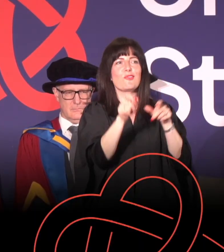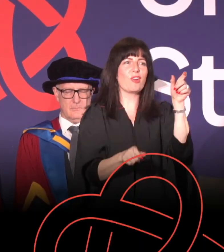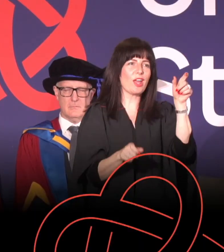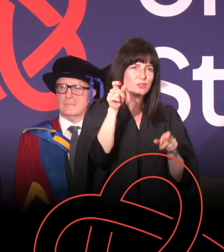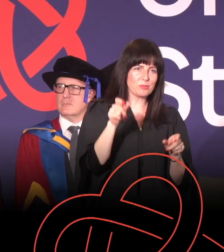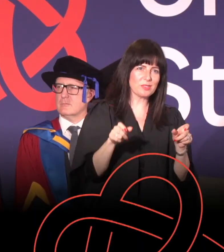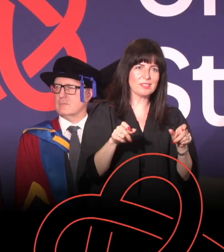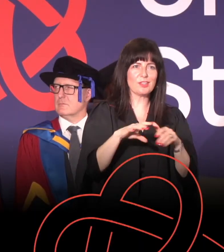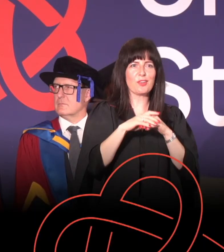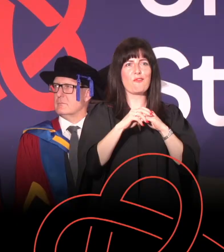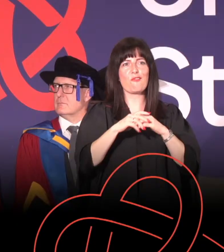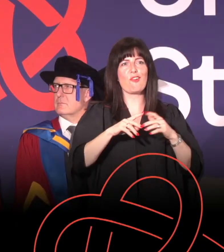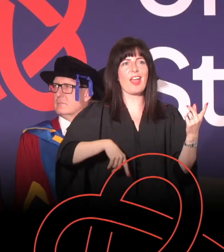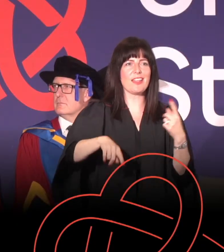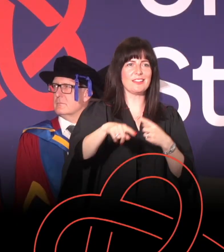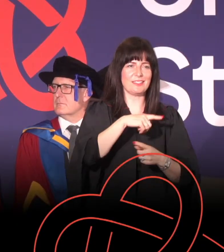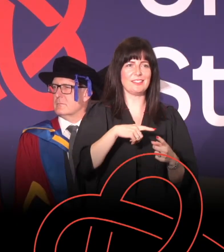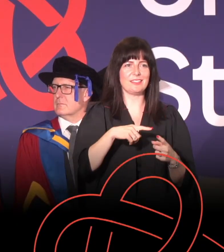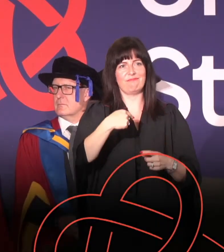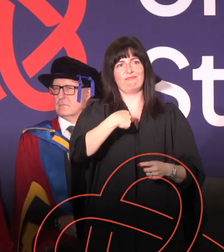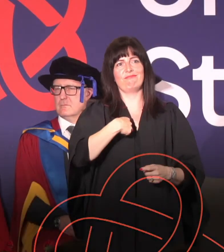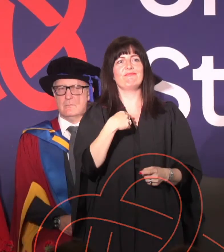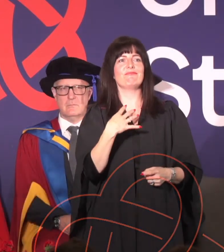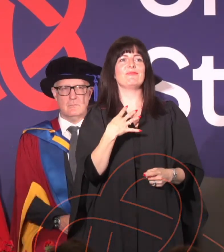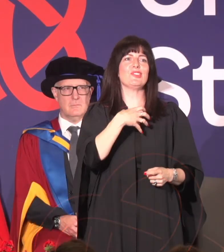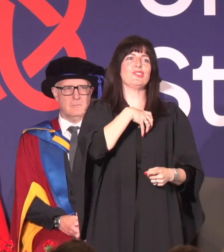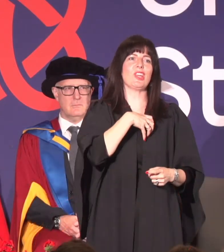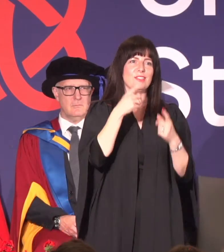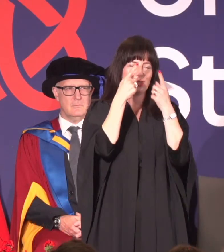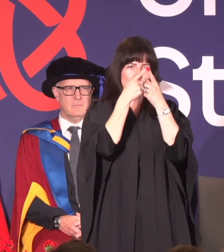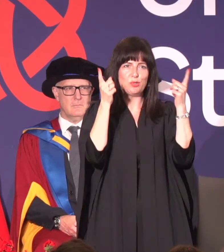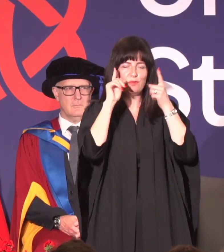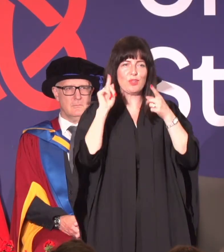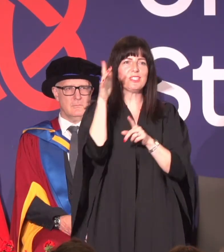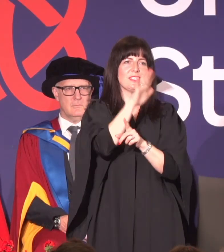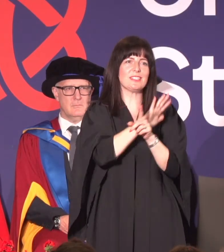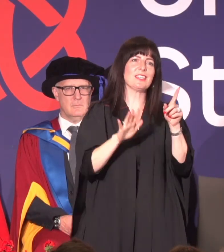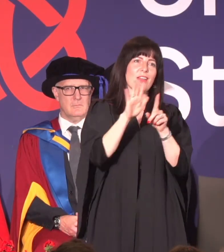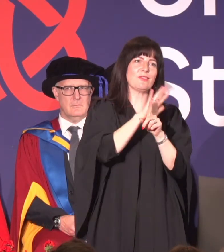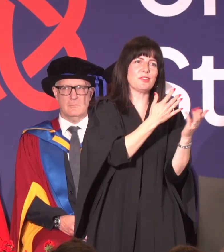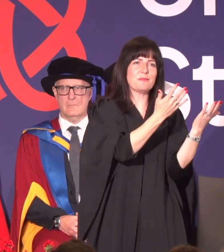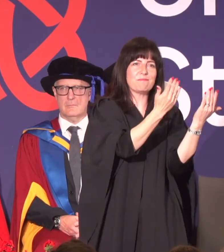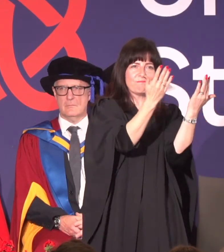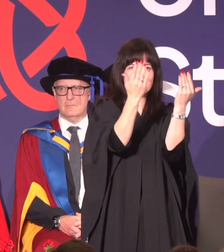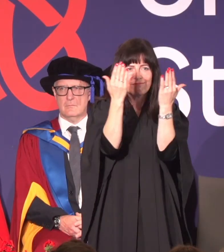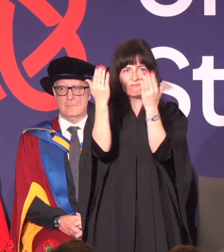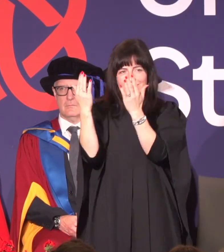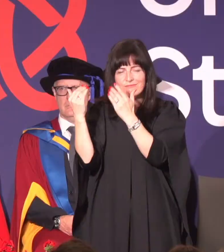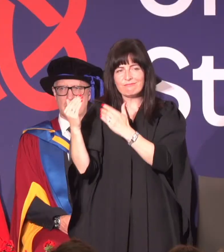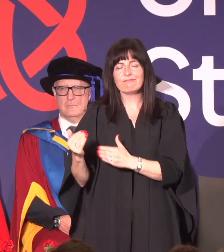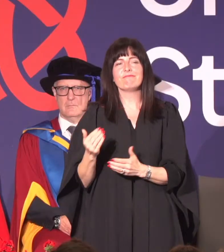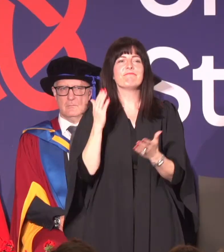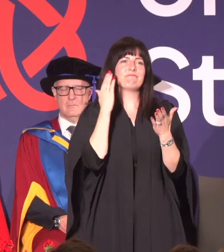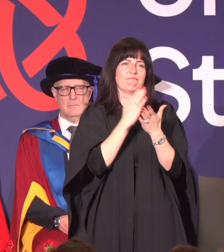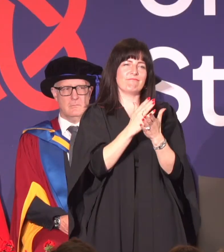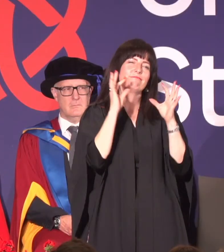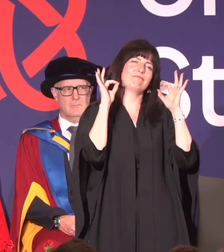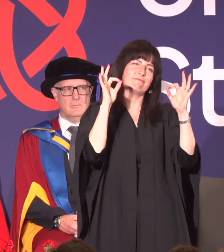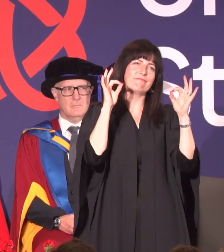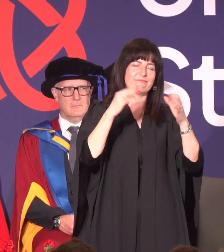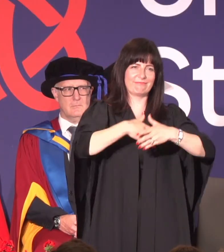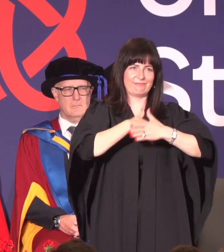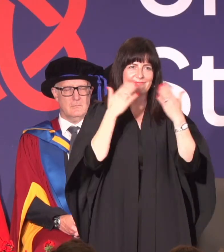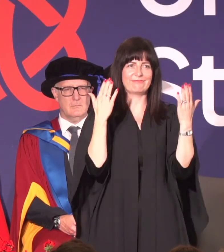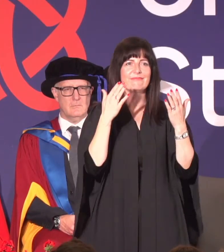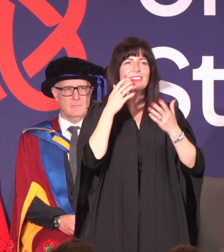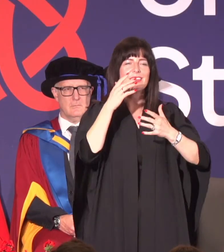and friends. As the Chancellor of the University of Staffordshire, I welcome you all on this very special occasion,